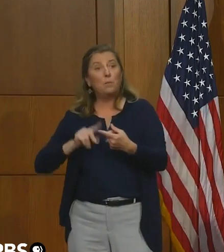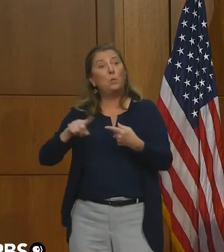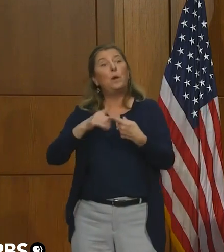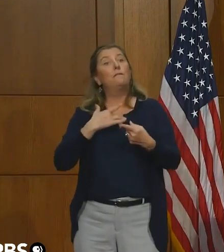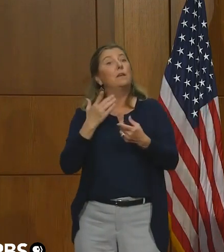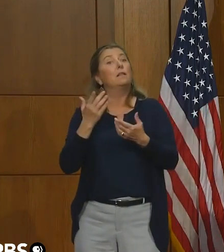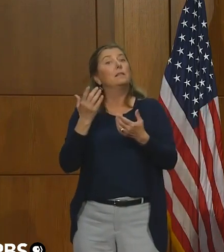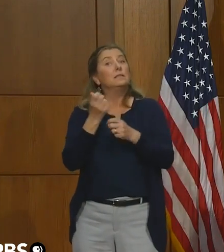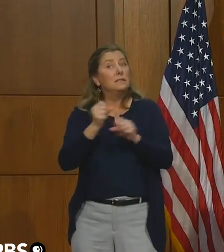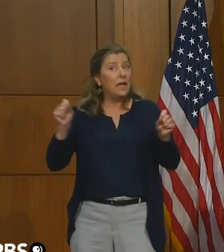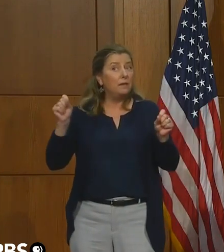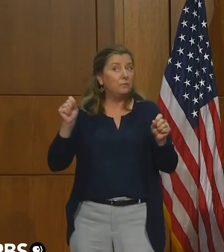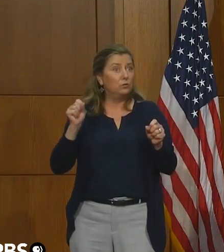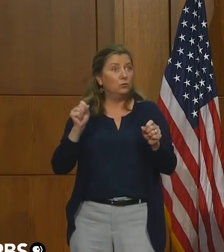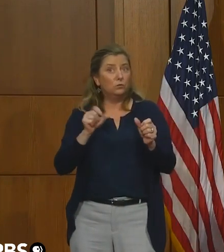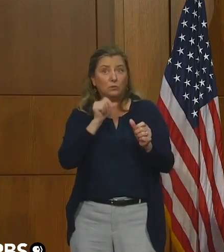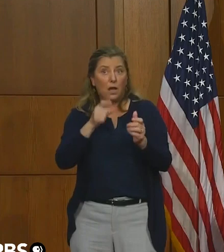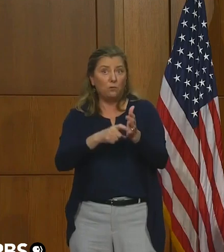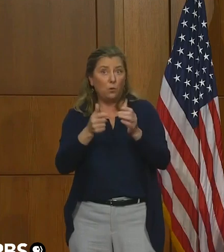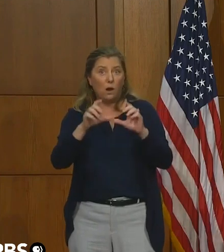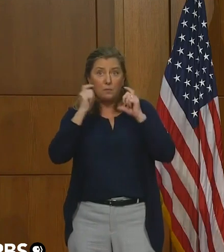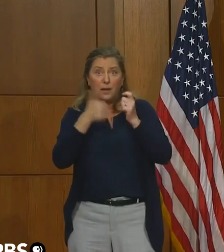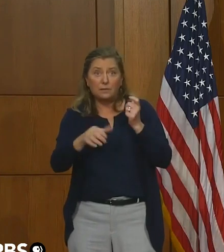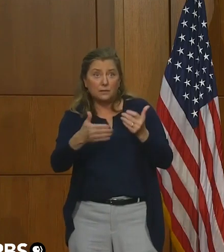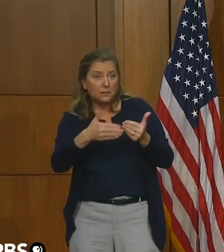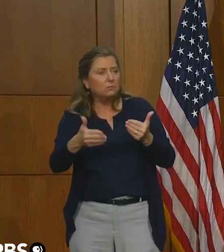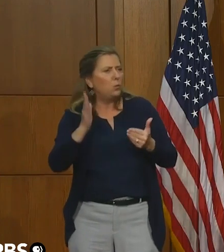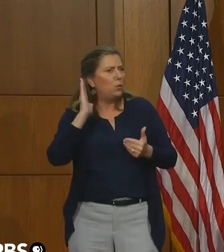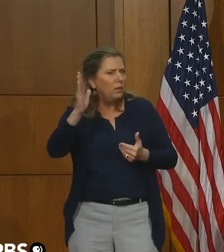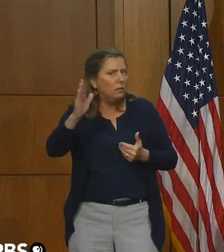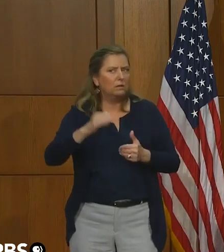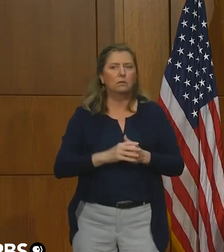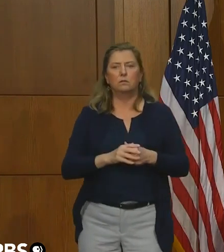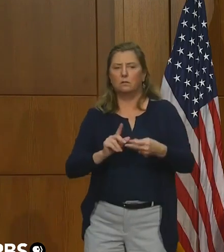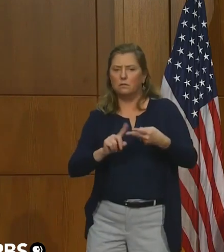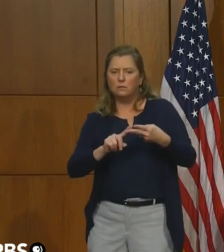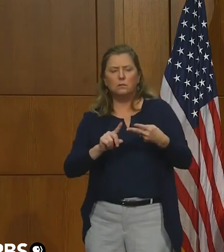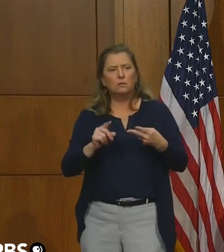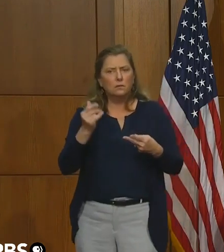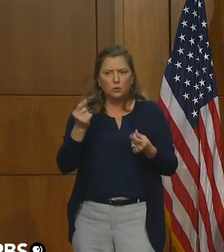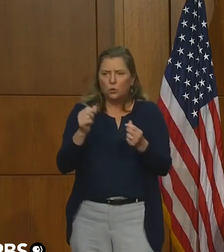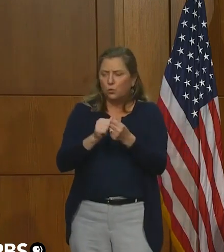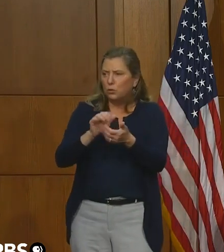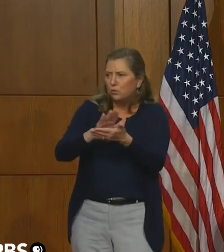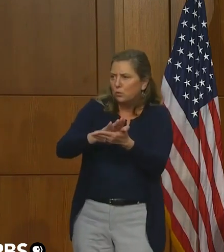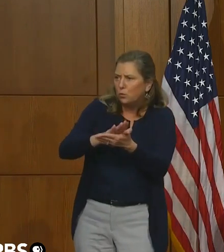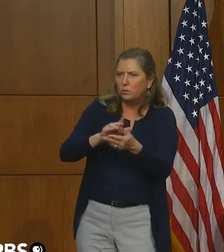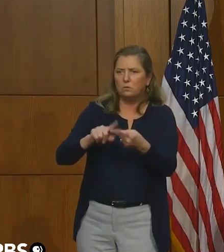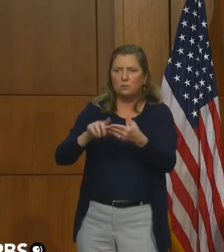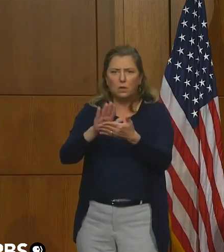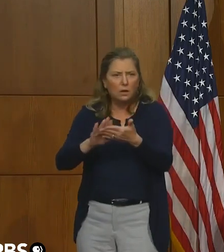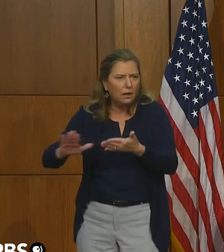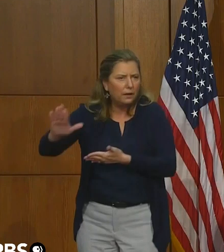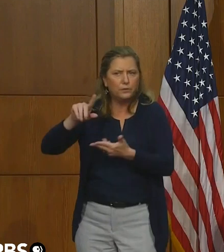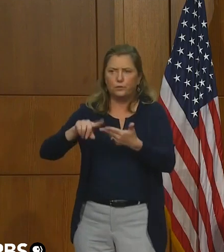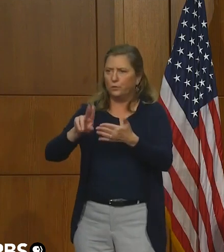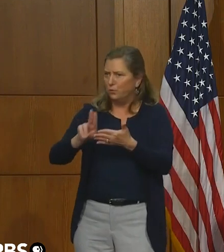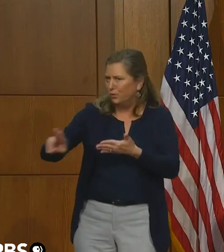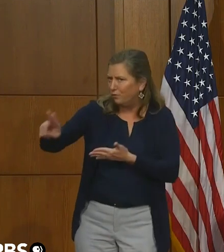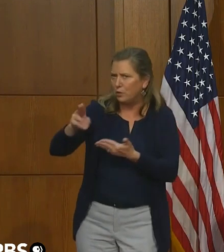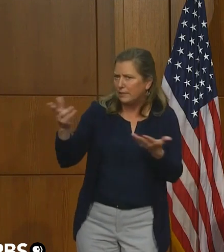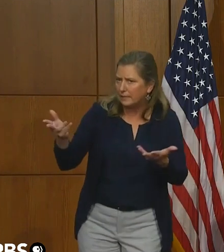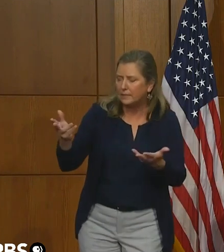guideline, we will. The second question, which I think is a really important question, is what about our schools, colleges, universities? And as you